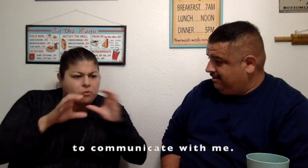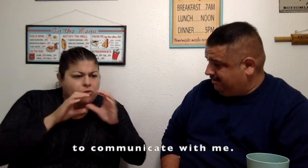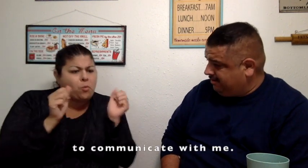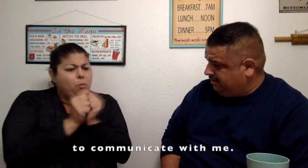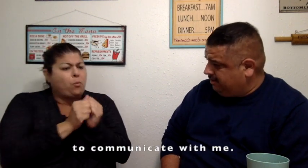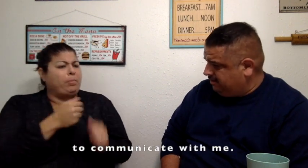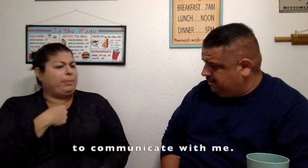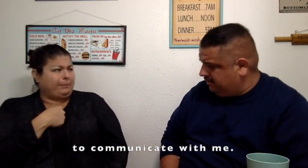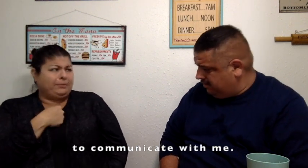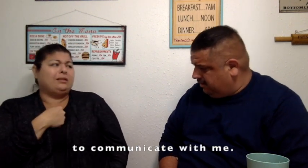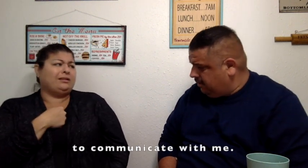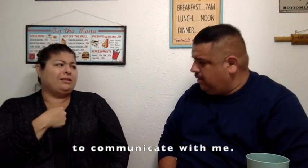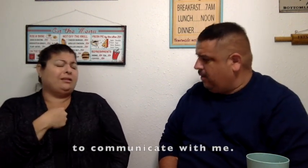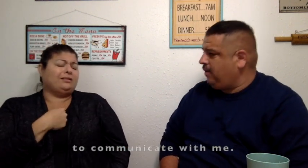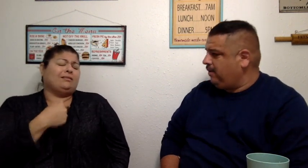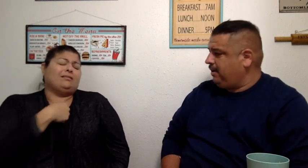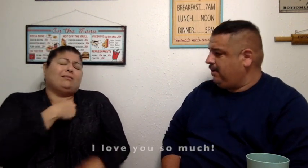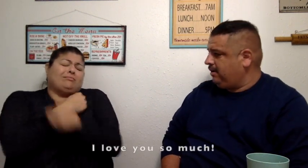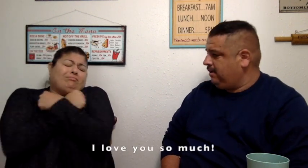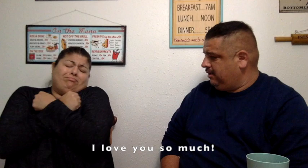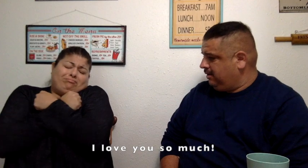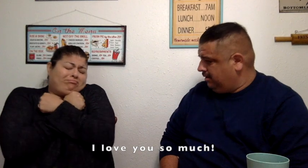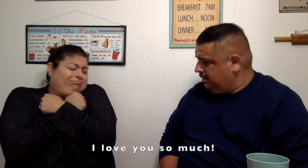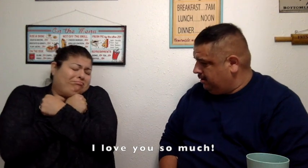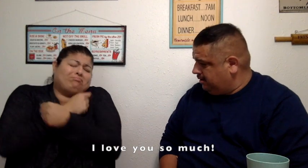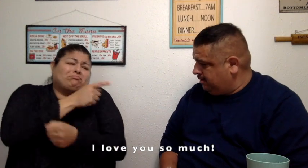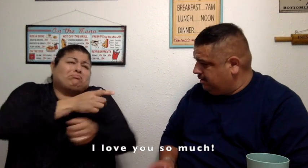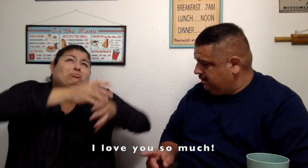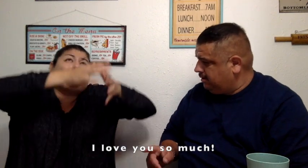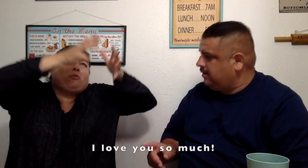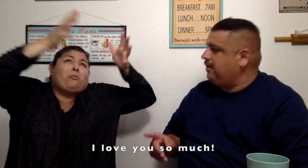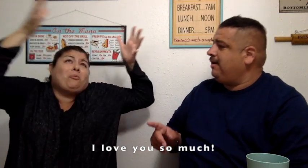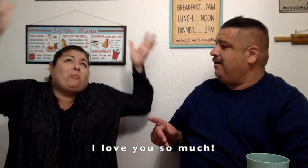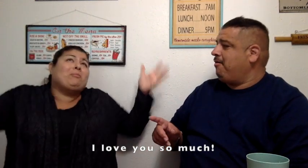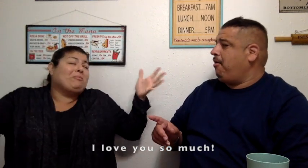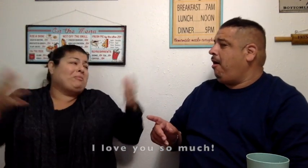to communicate with me. I love you so much.